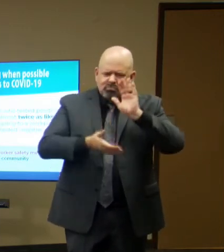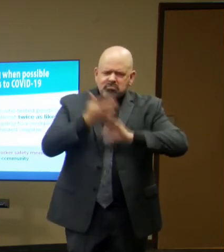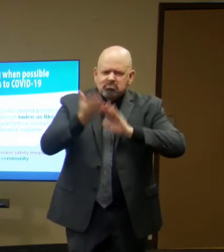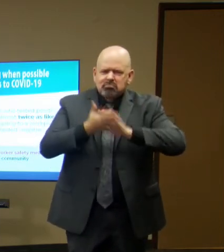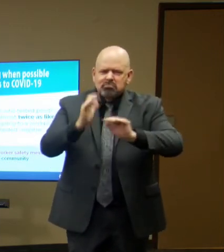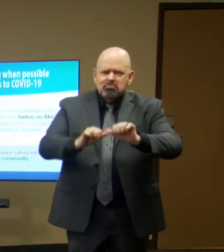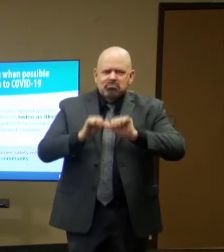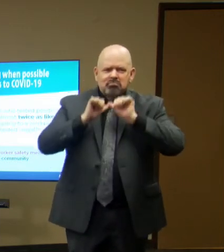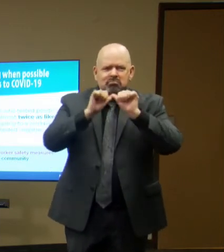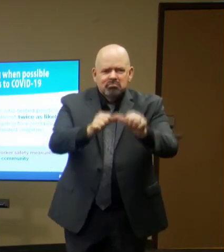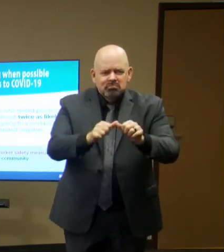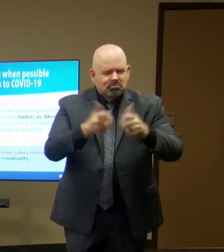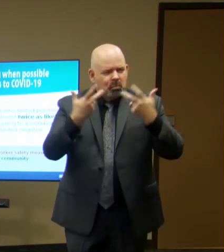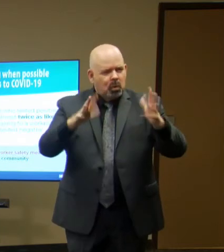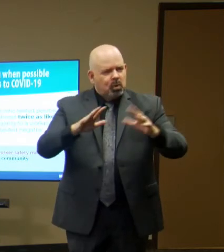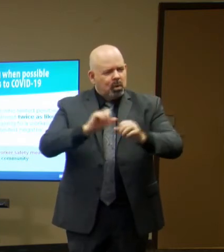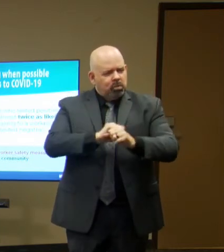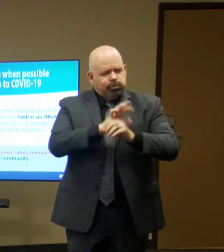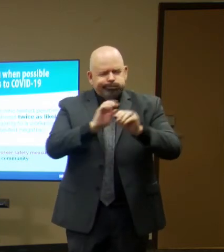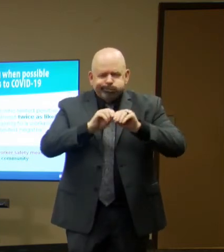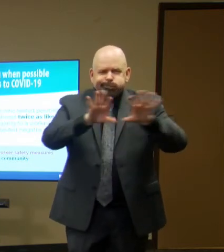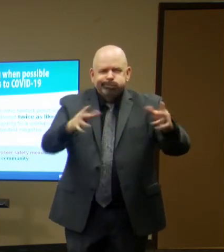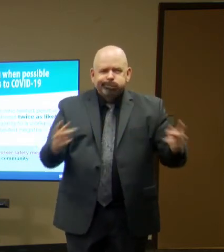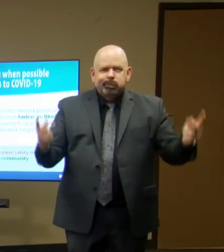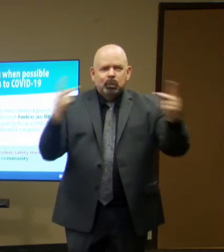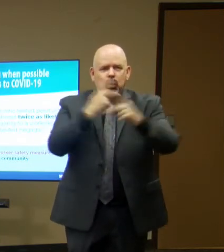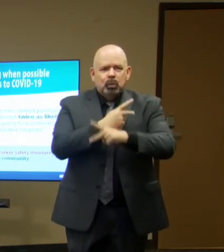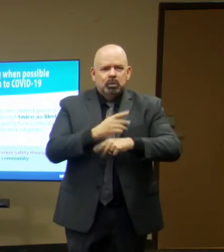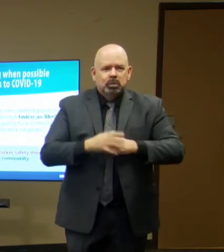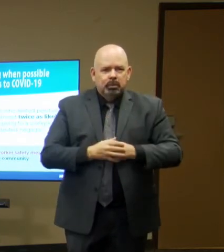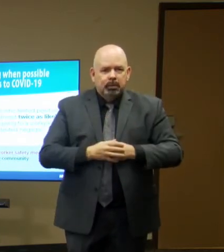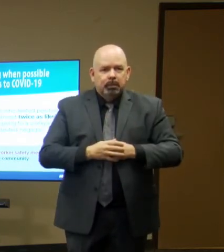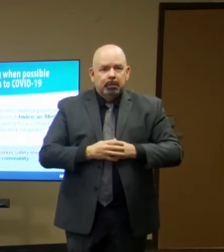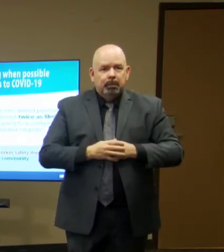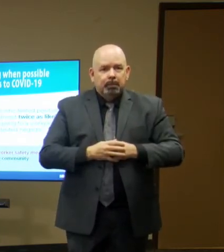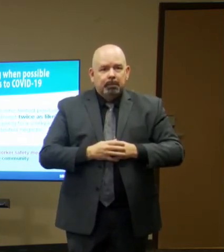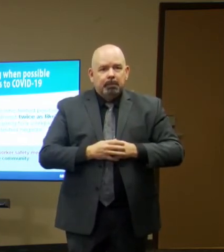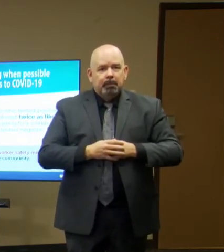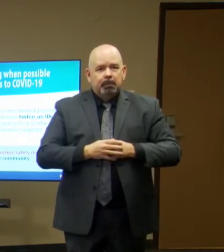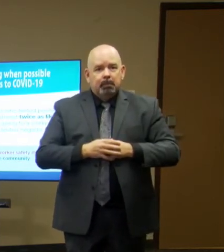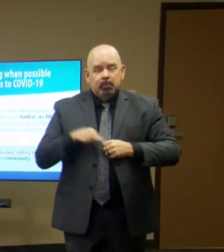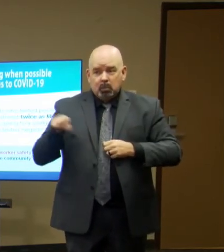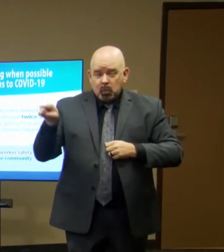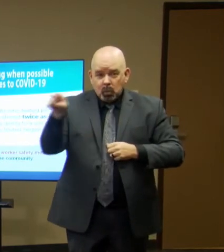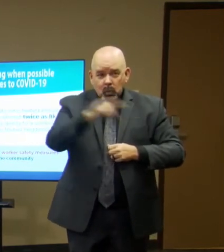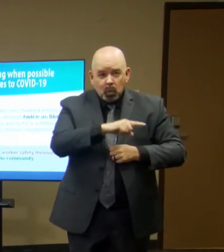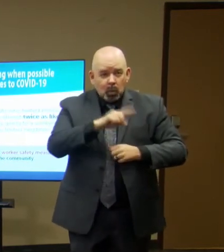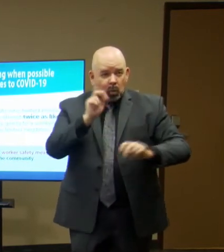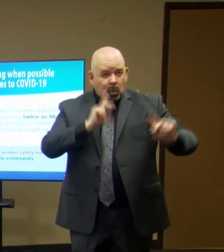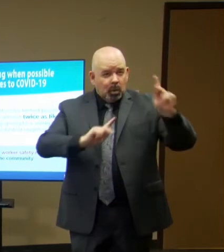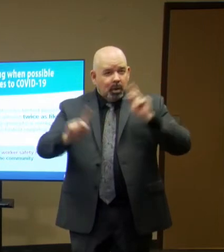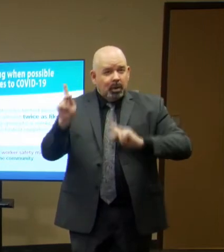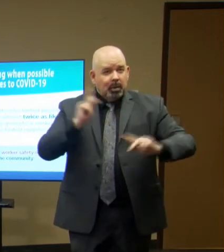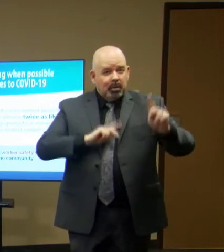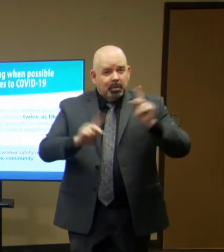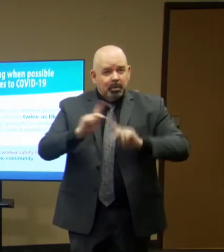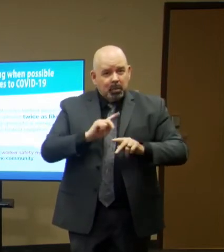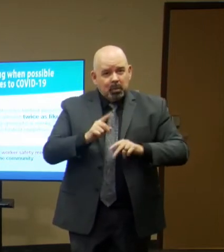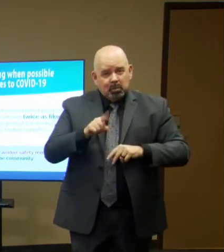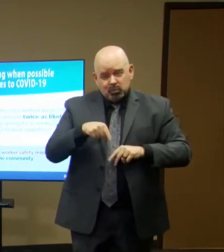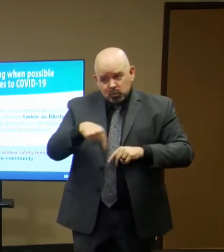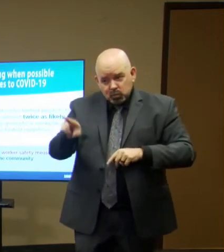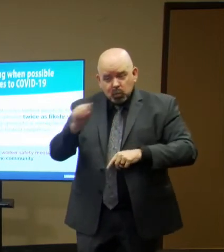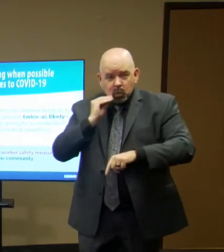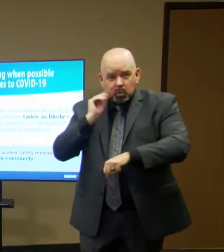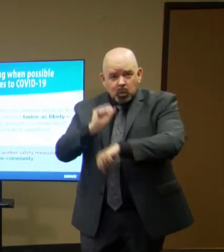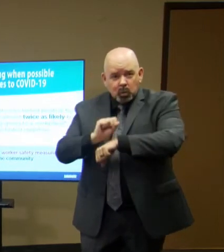same time, I need you to do something as you go home. I'm sending you home because it's not safe for you to be around large crowds. And so I'm asking